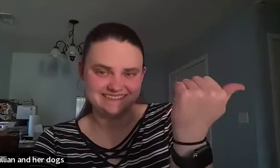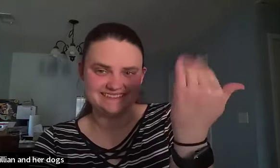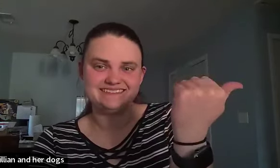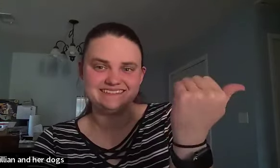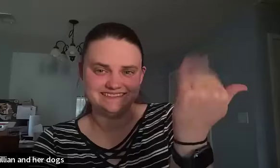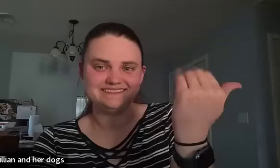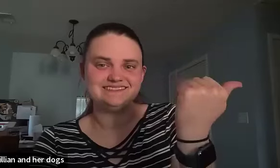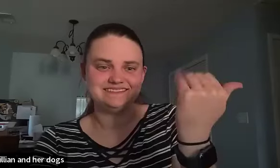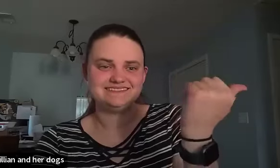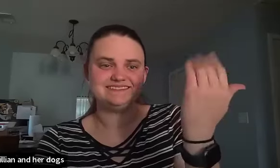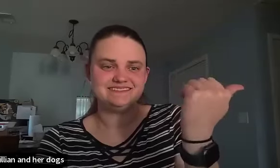15.